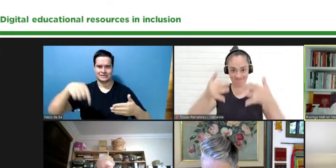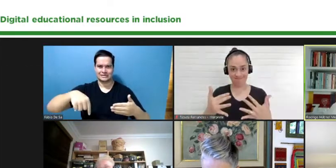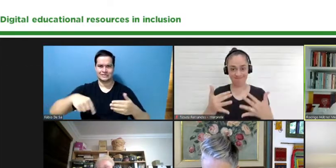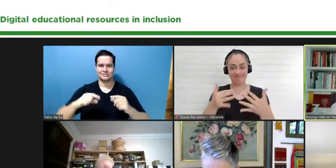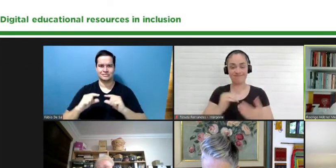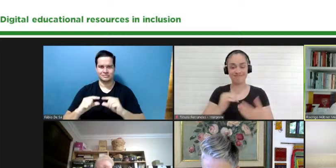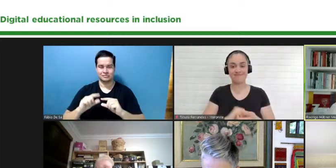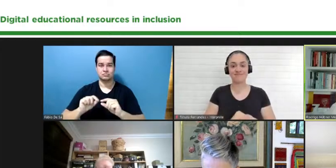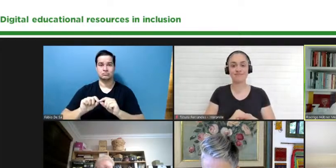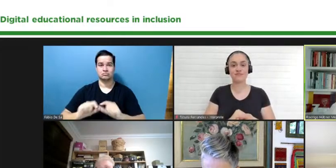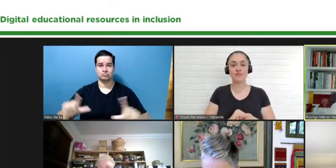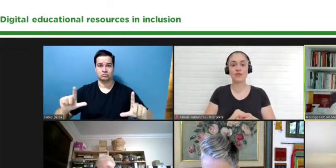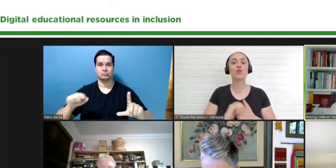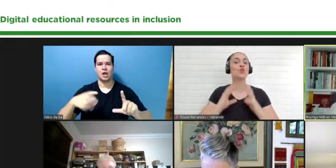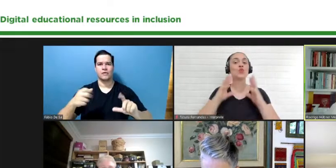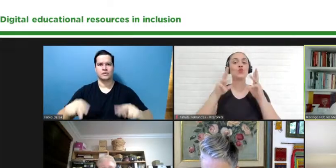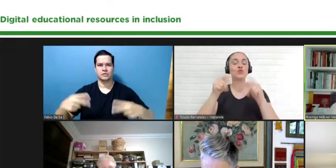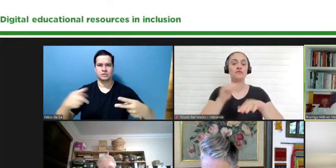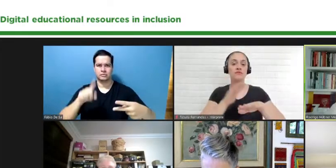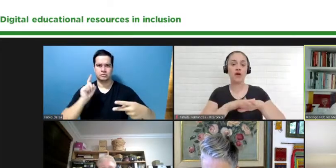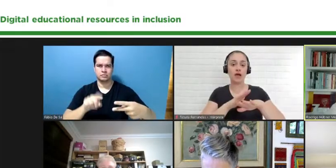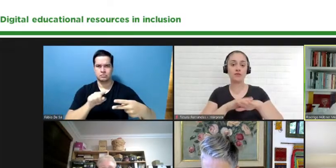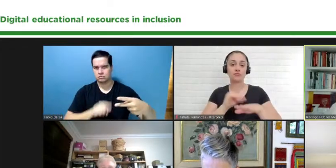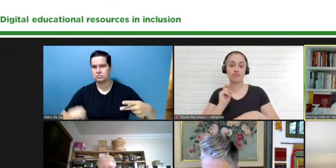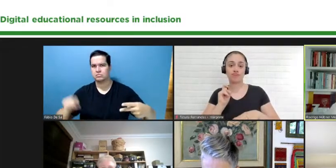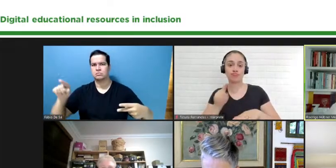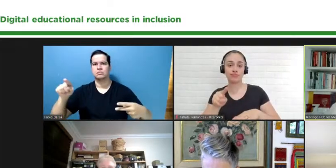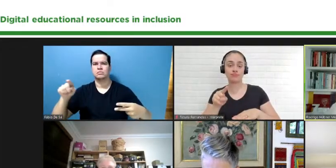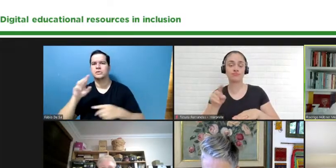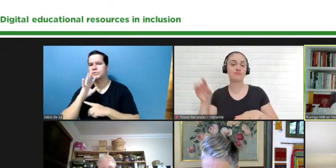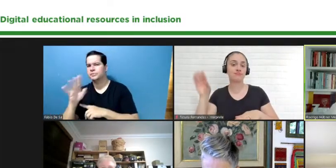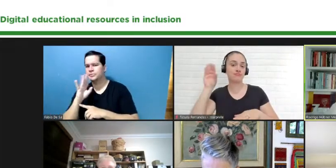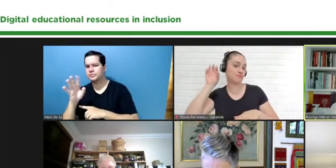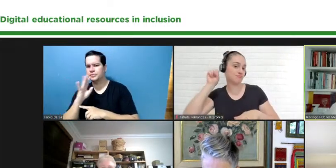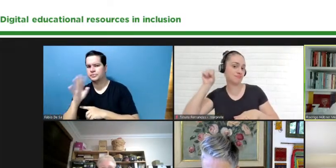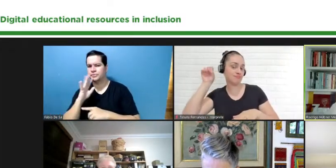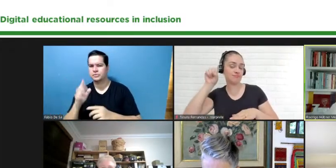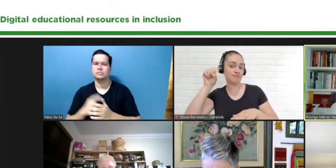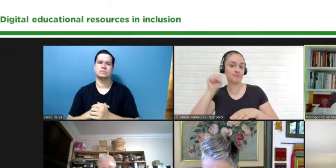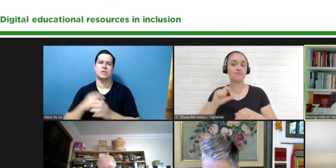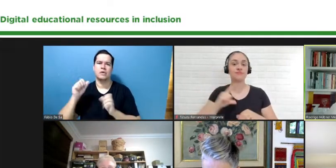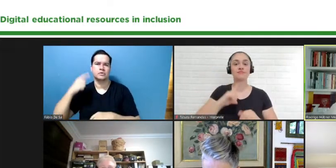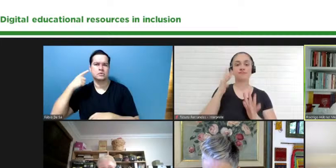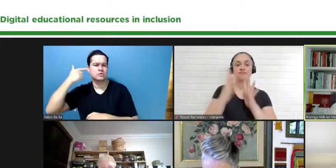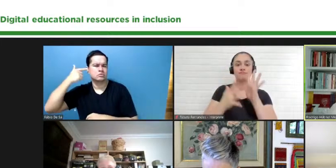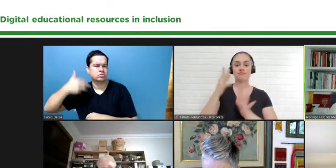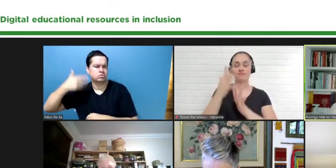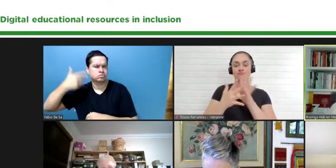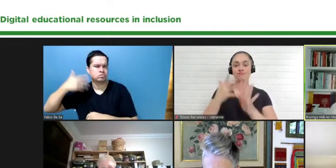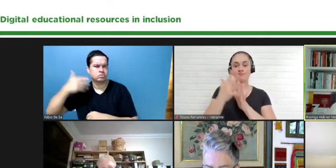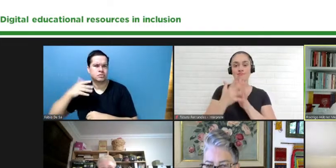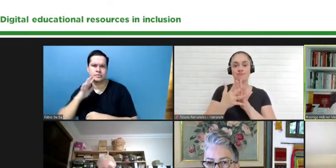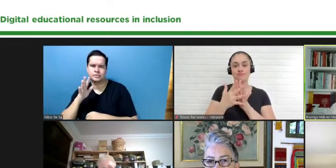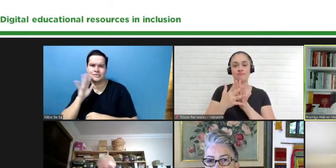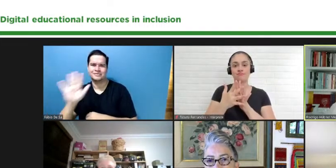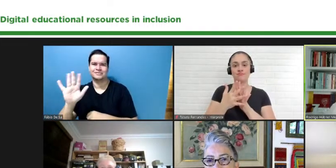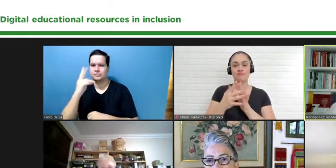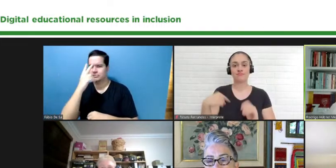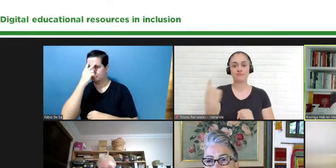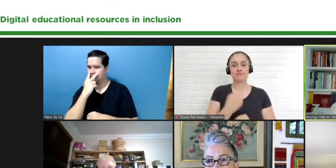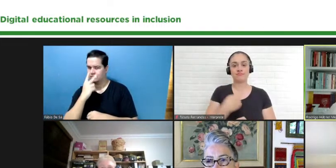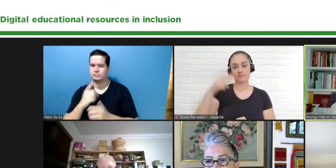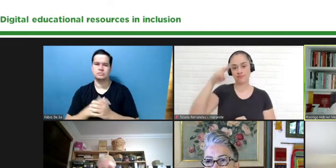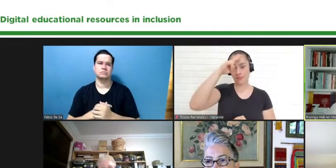have to do is to click and listen. Regarding sign language, we have with us